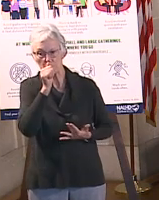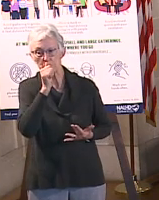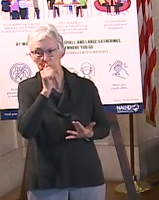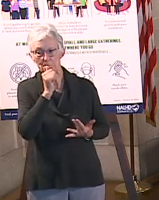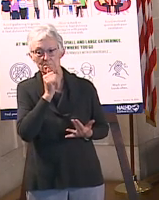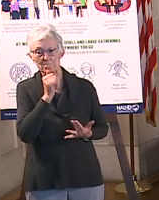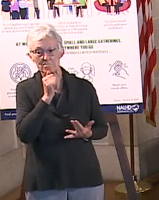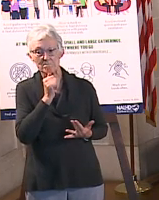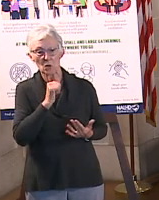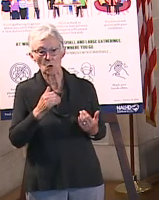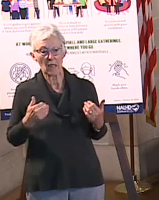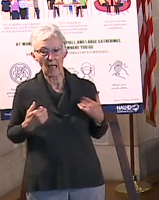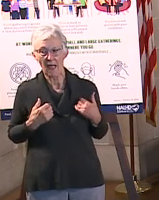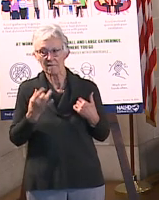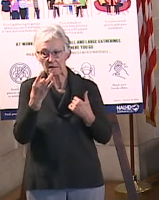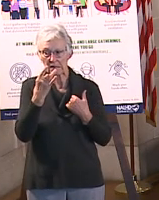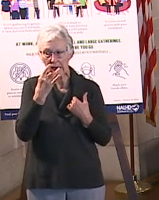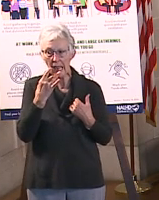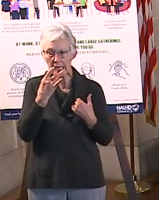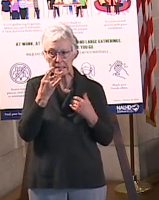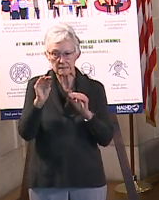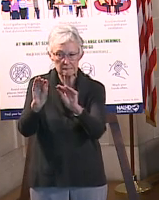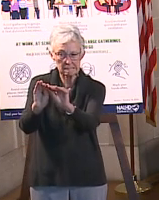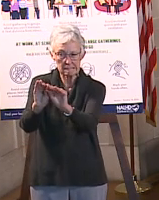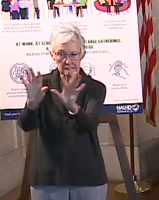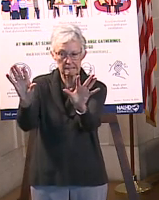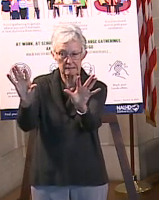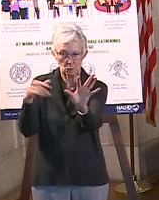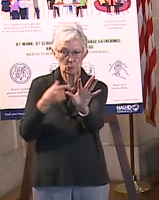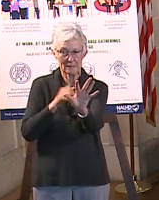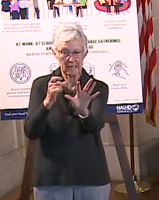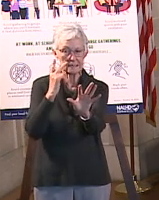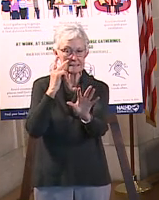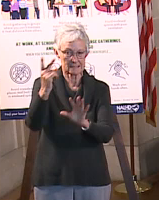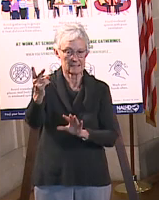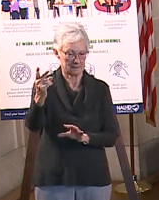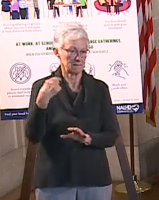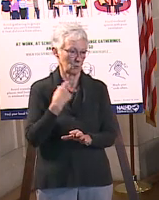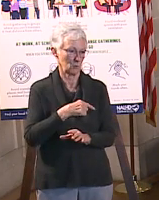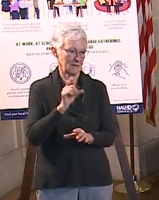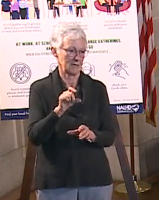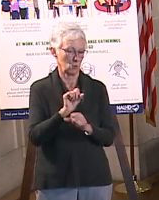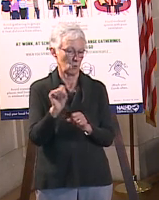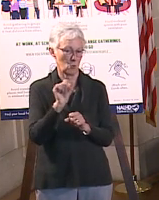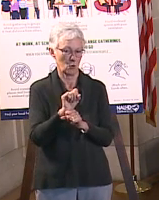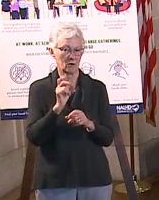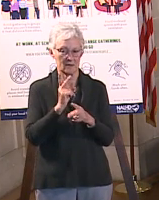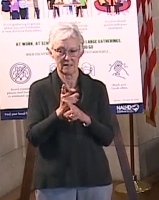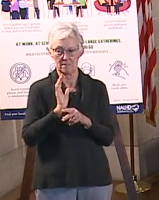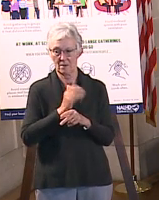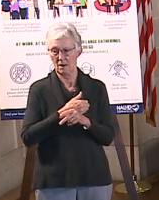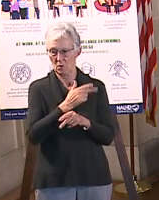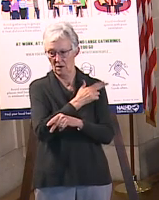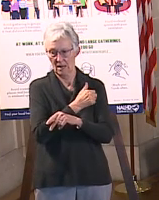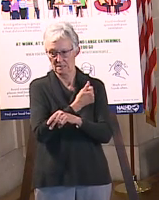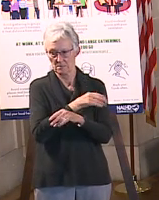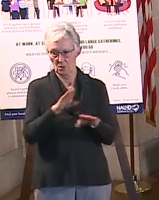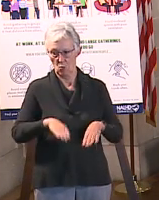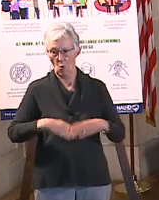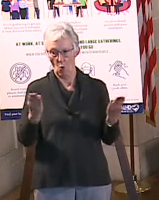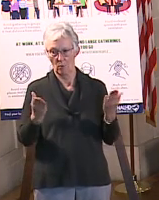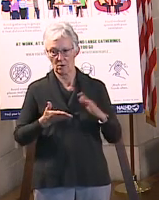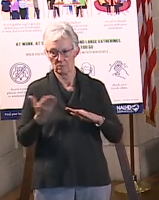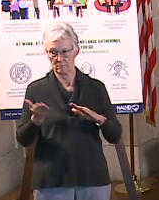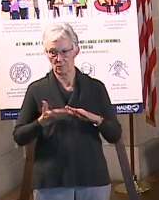tunnel. So let's just keep all working together to be able to slow the spread of the virus and preserve our hospital capacity. Thank you all very much. And again, we'll be here again